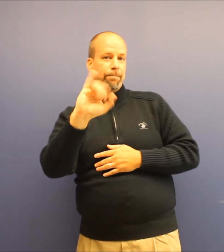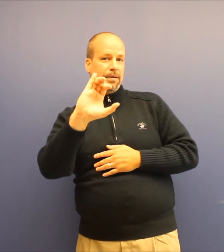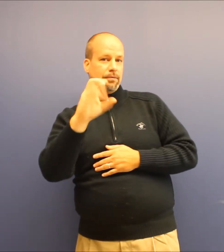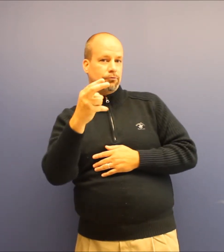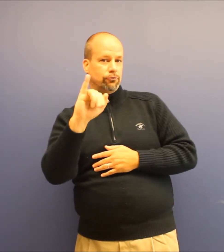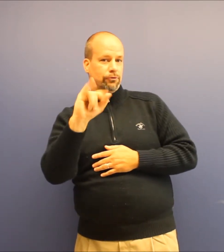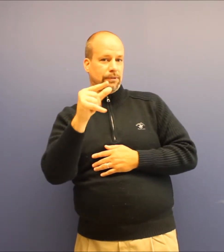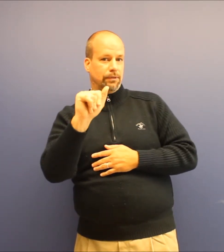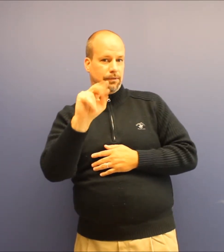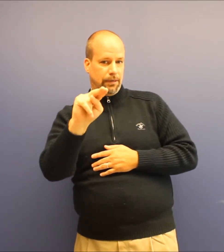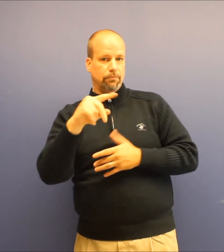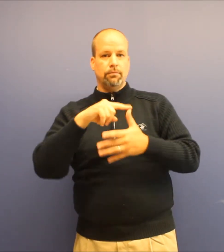Montana,